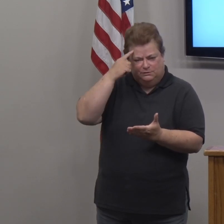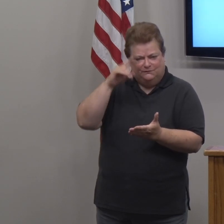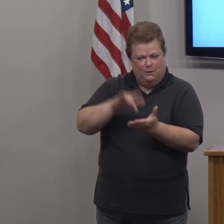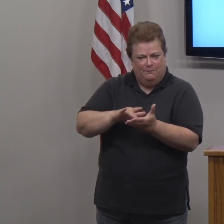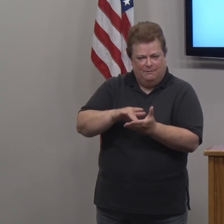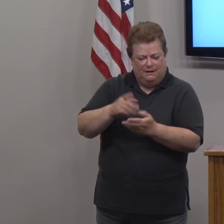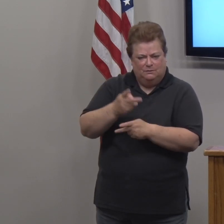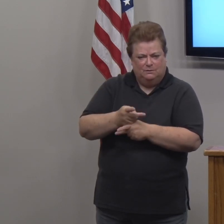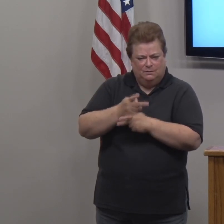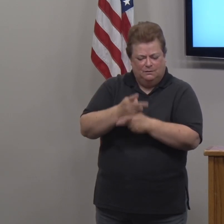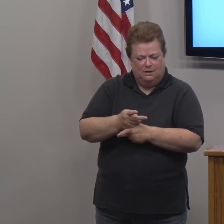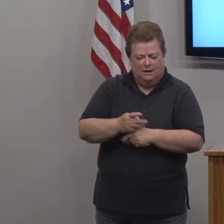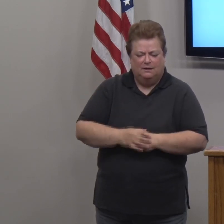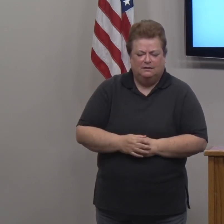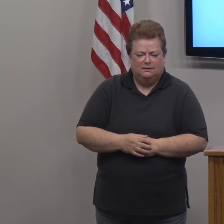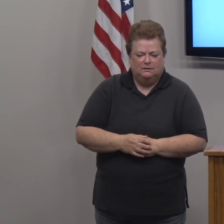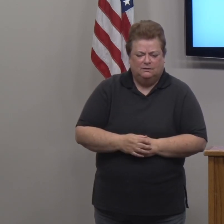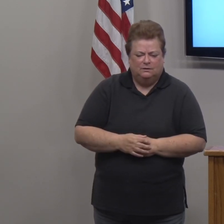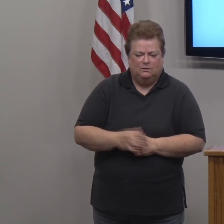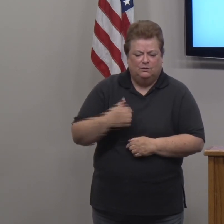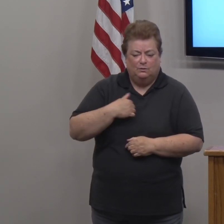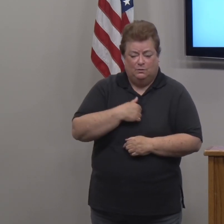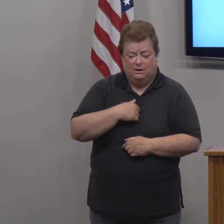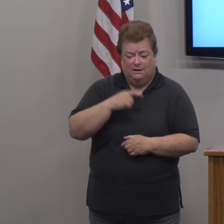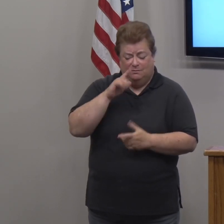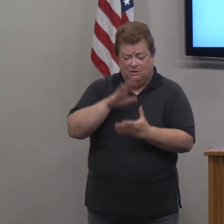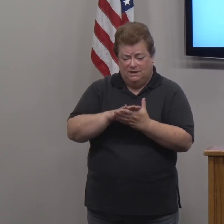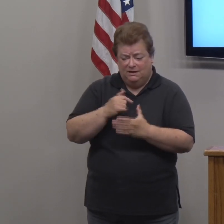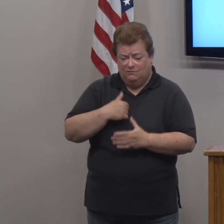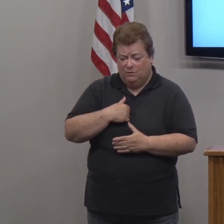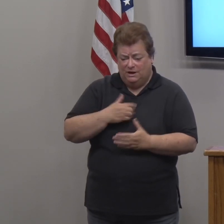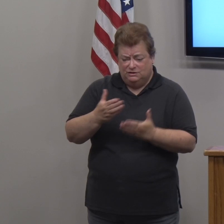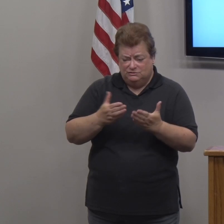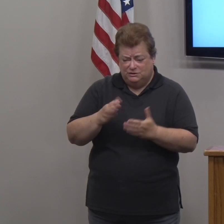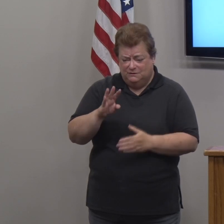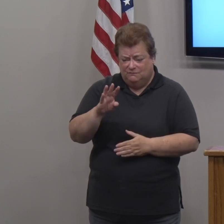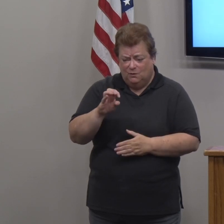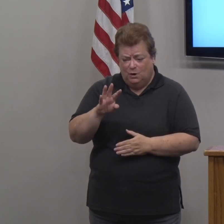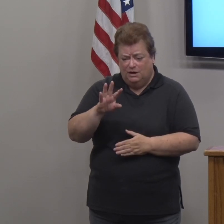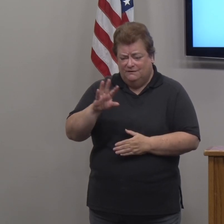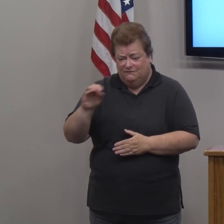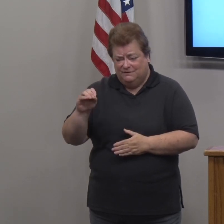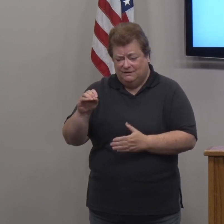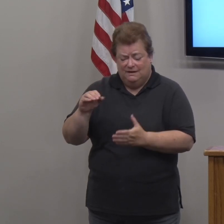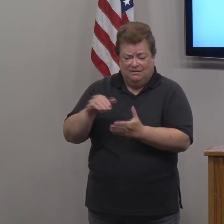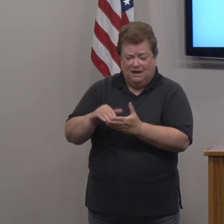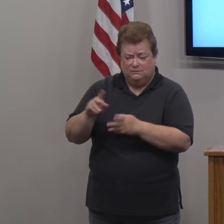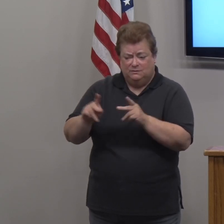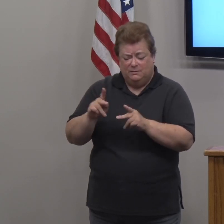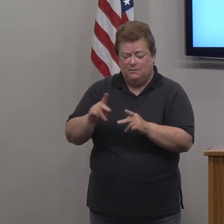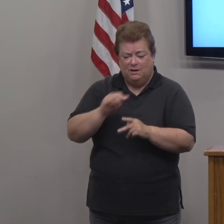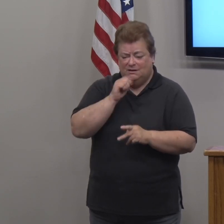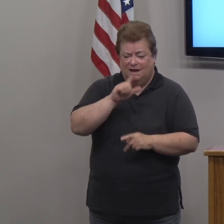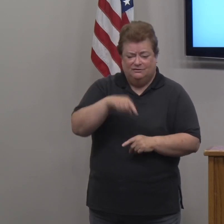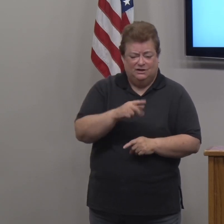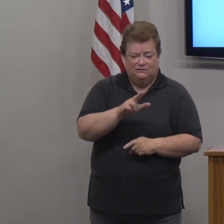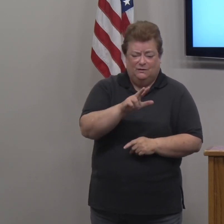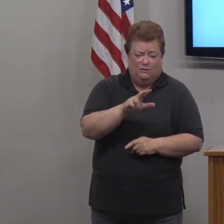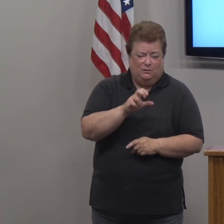we serve an area that we believe is at least 450,000 people, not just the 300 and plus that are in Lancaster